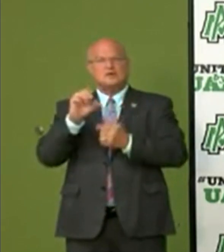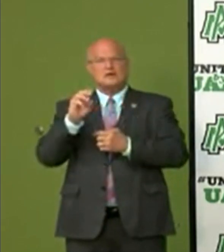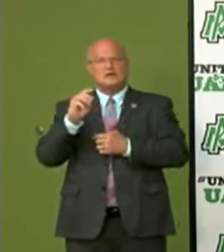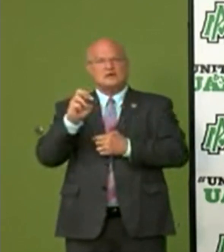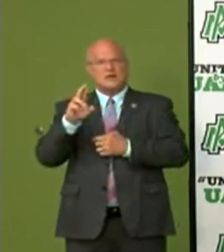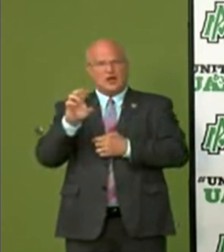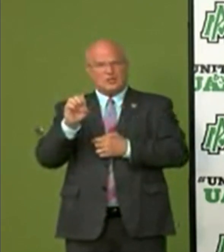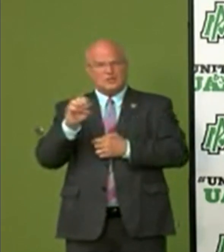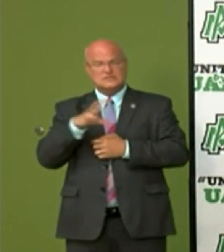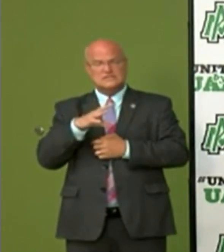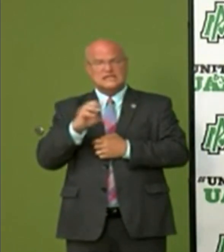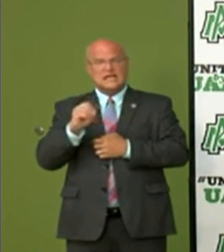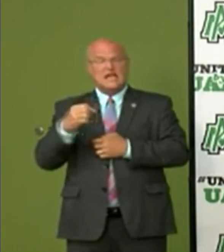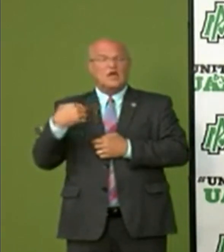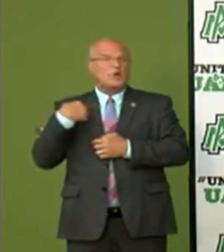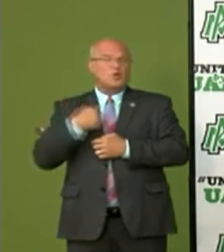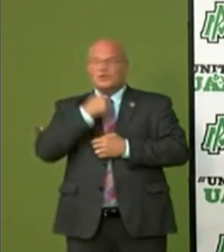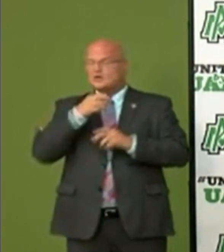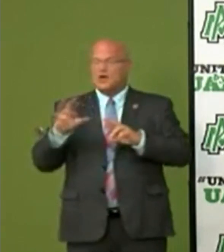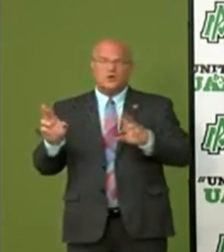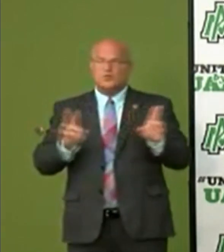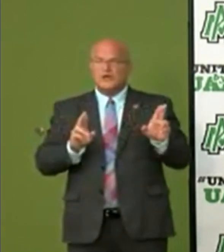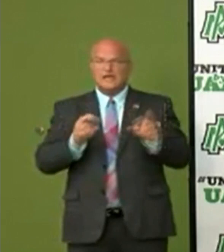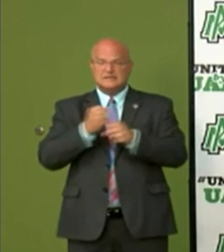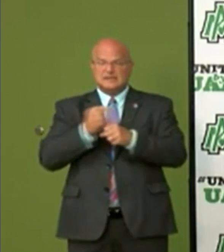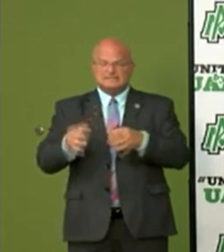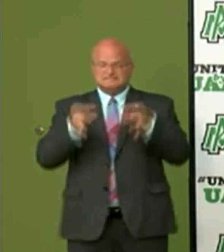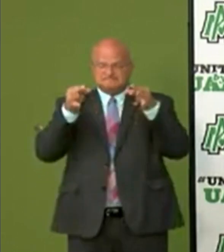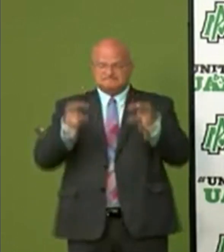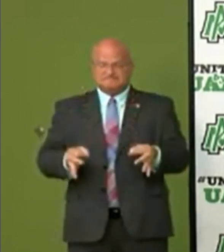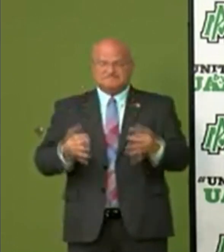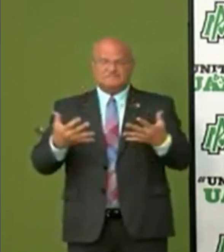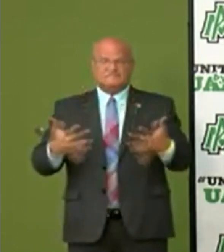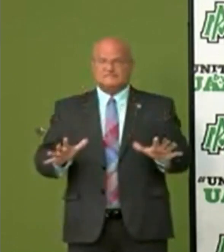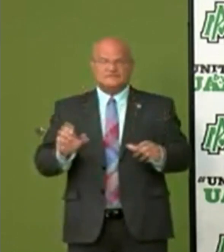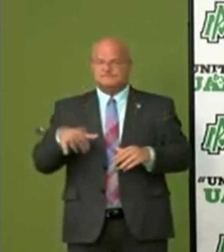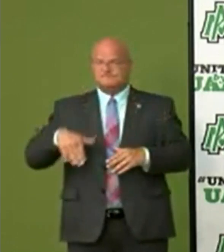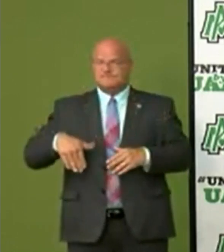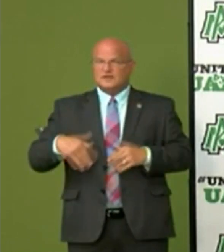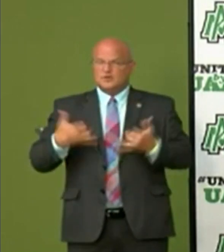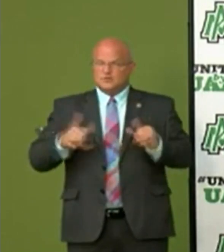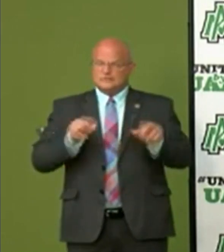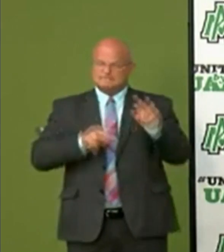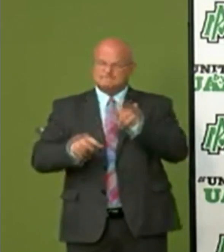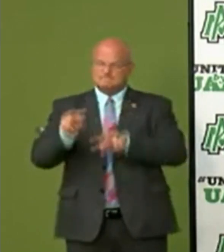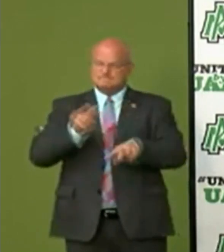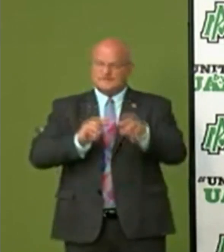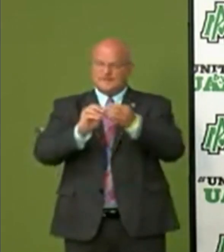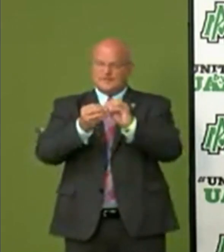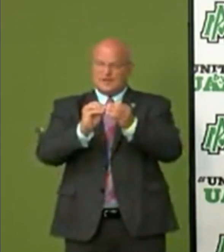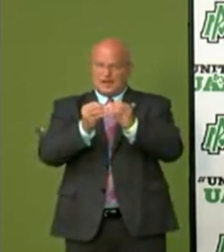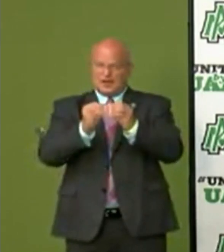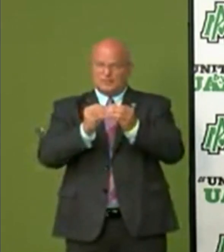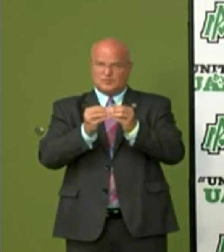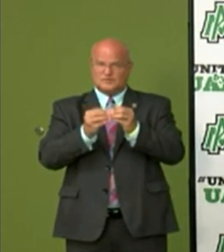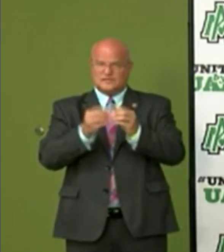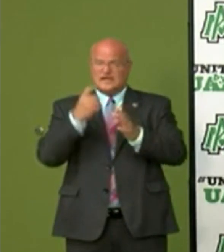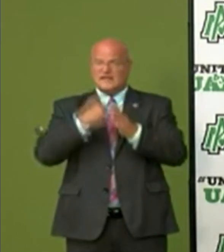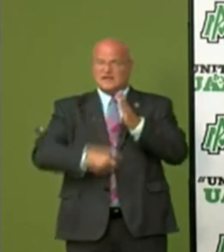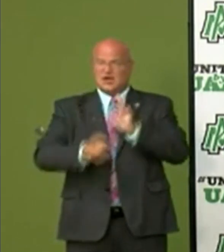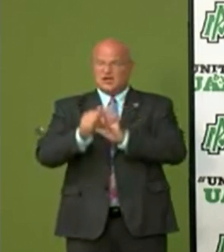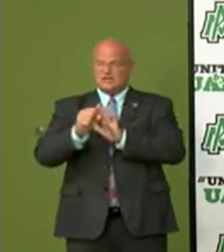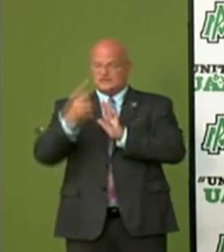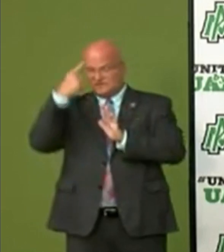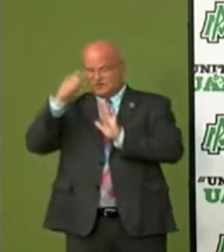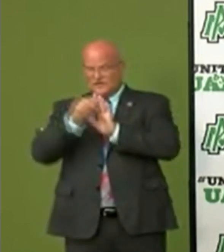Commerce, and we're not ready to make a final decision on that because we're still looking at the numbers, the cost of the state.